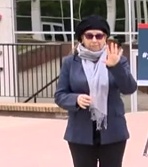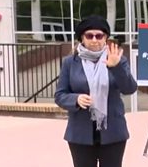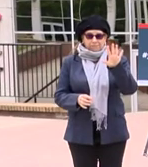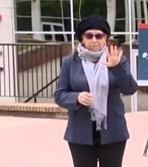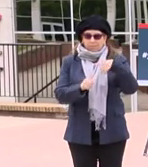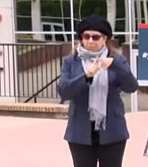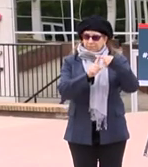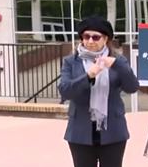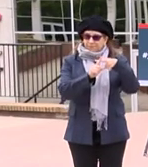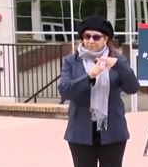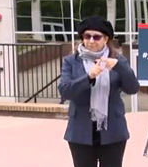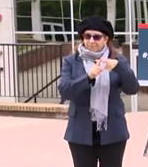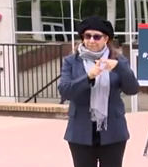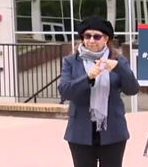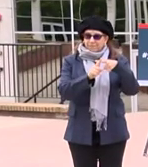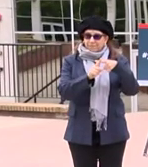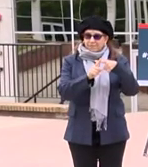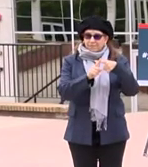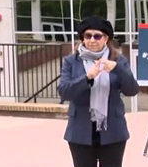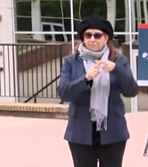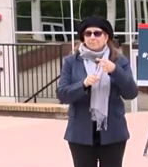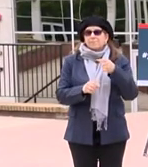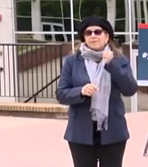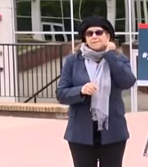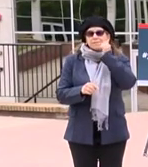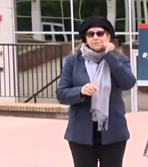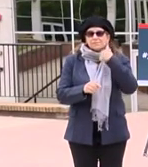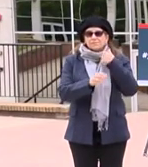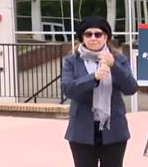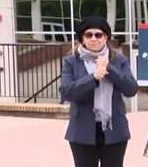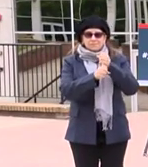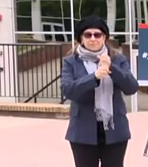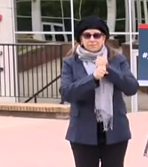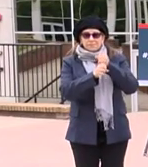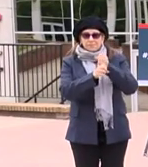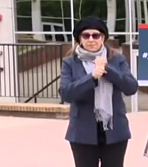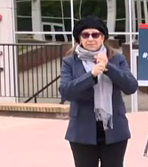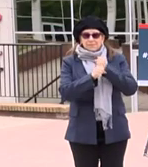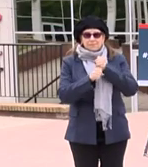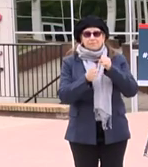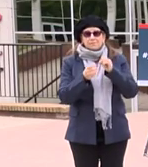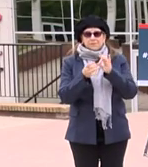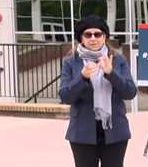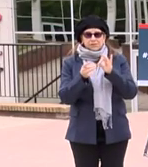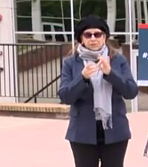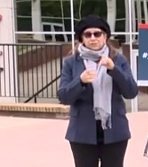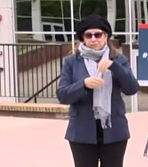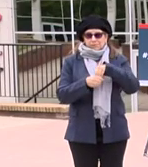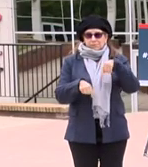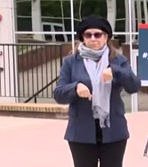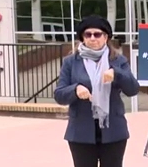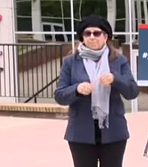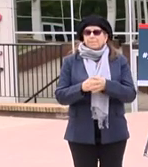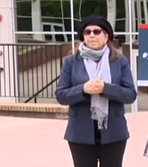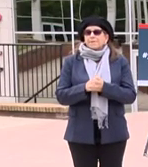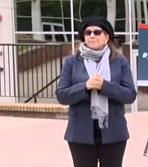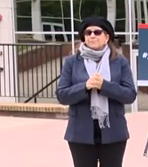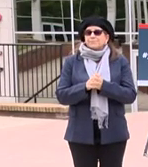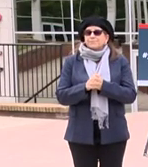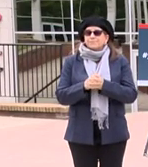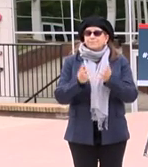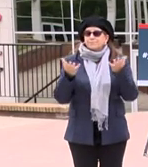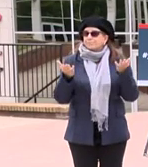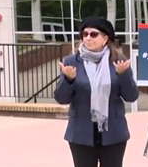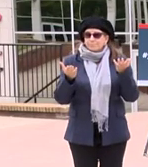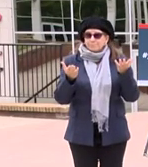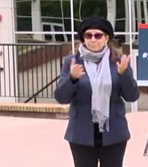heard a consistent message from me and everyone in district government. And that message is to stay home.